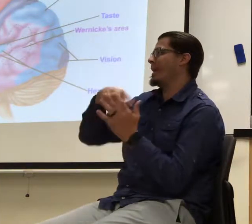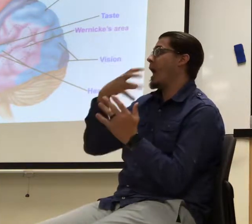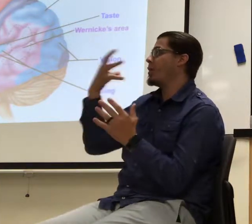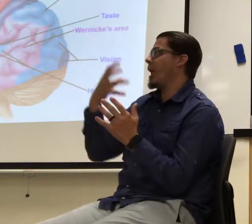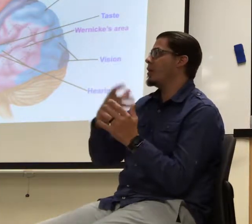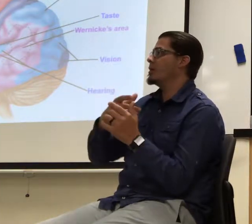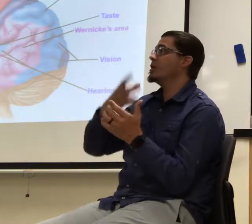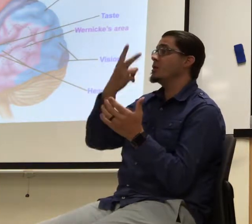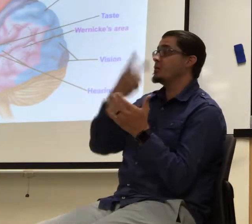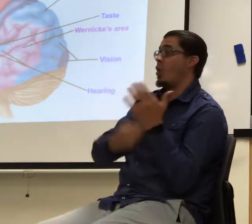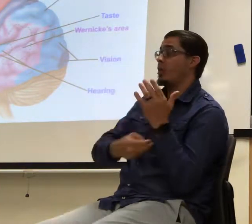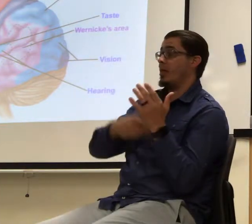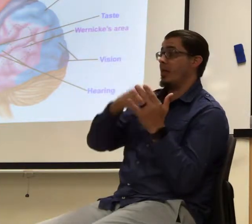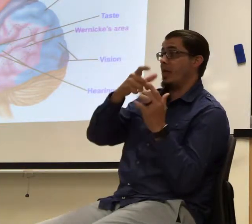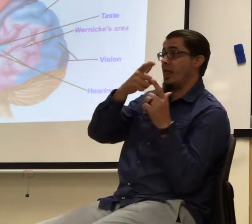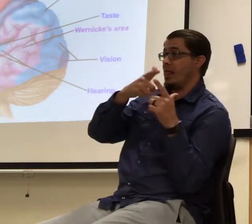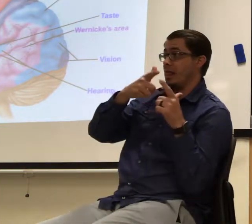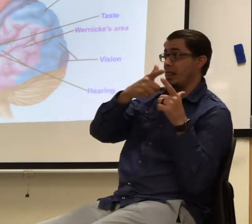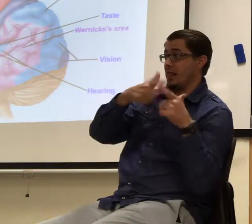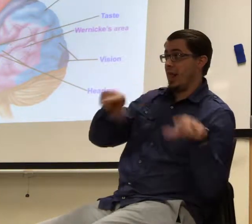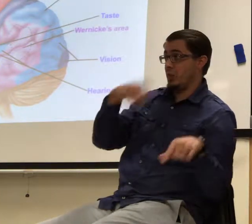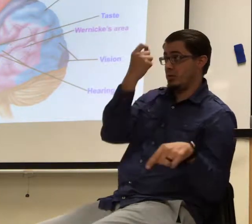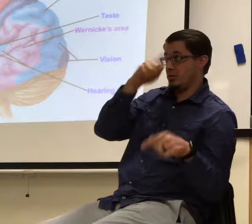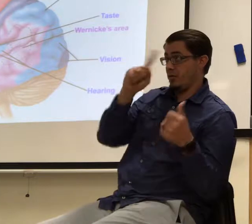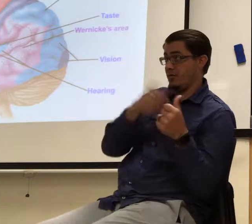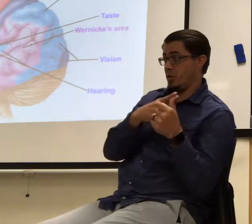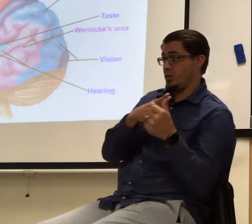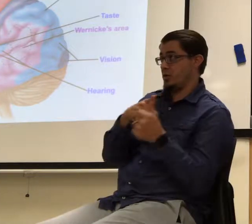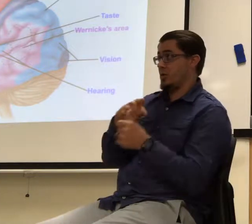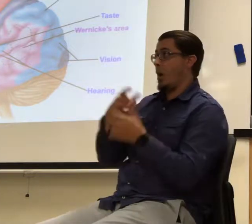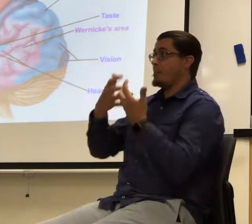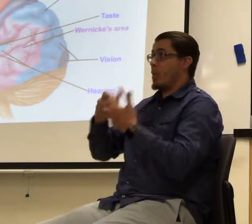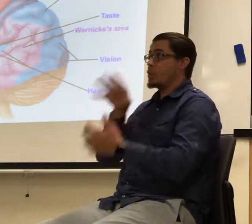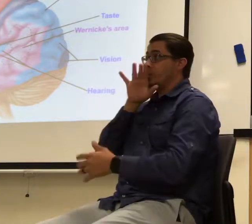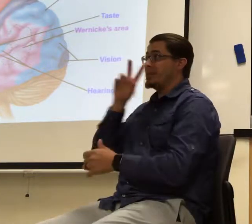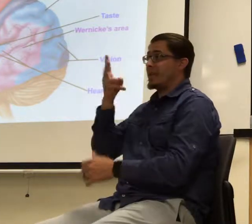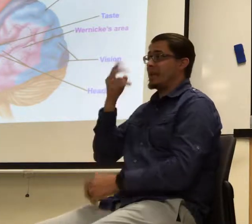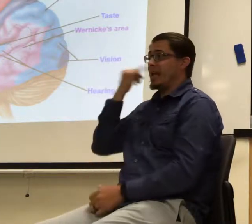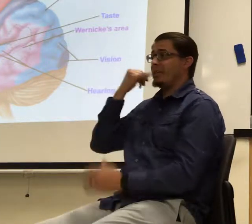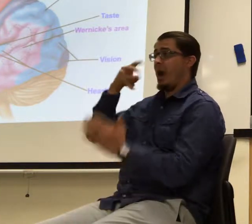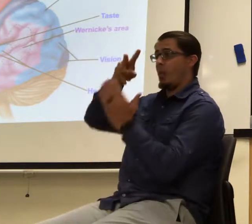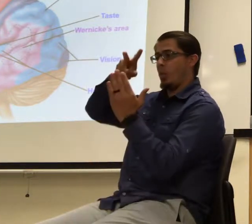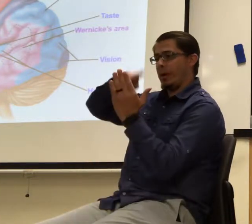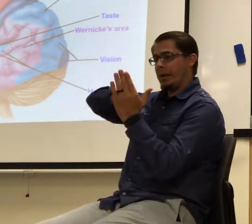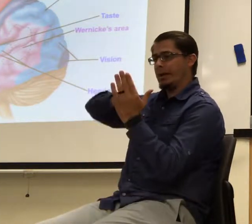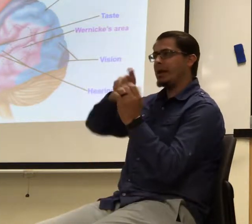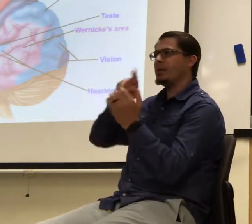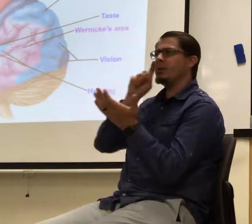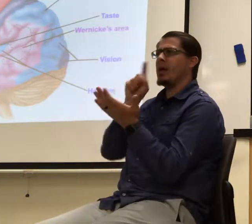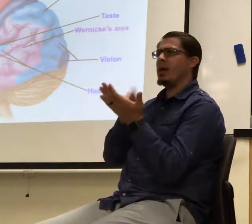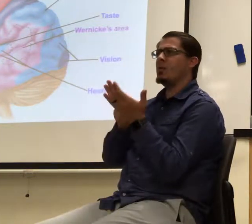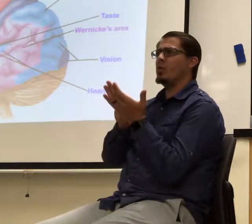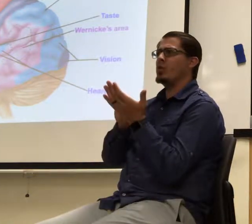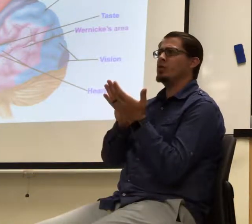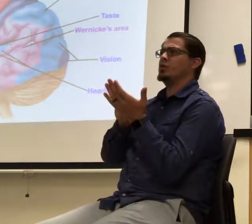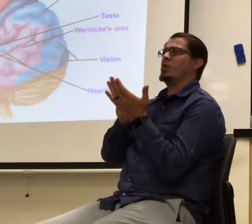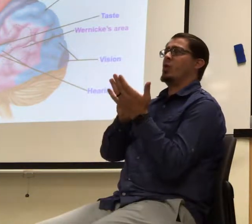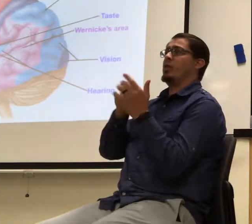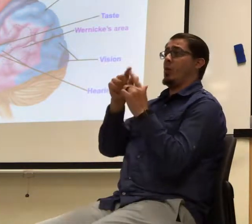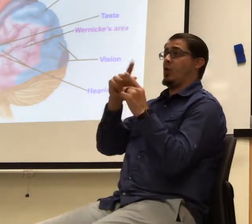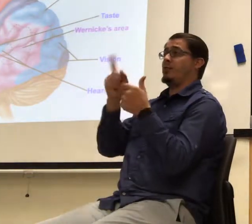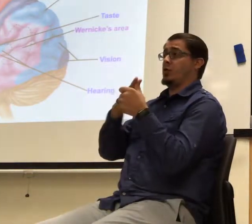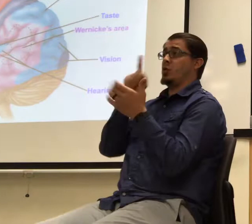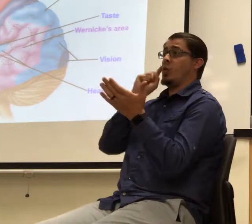language comprehension first, motor speech second. If I'm reading, I have to be able to recognize the word first.